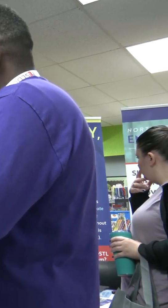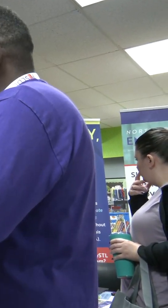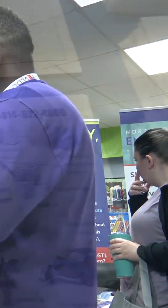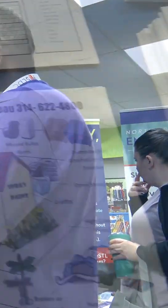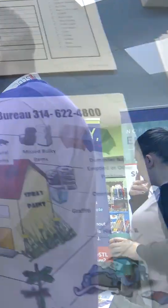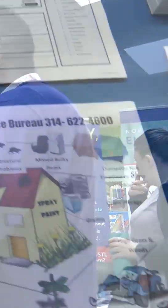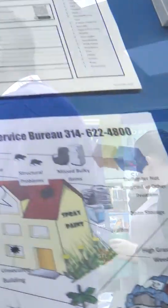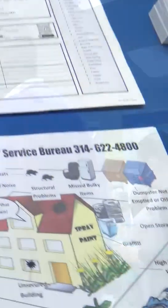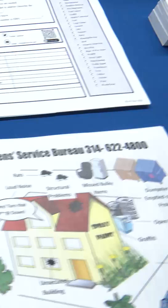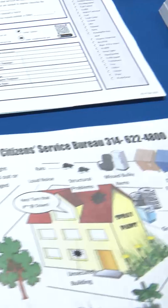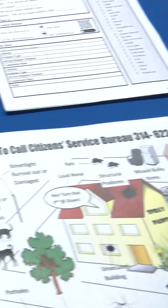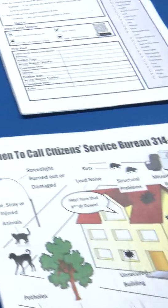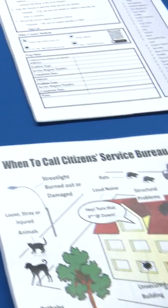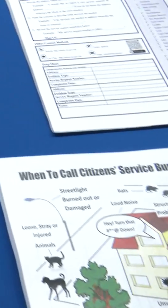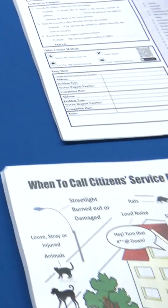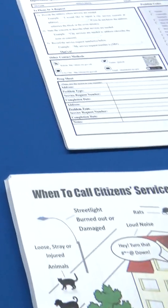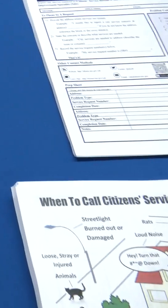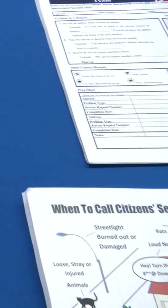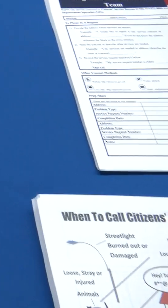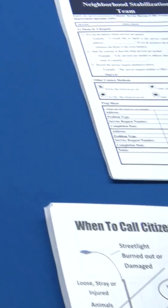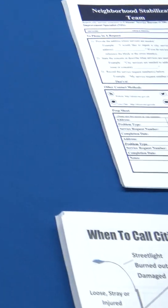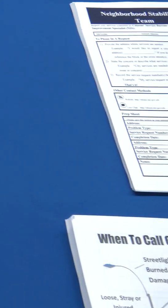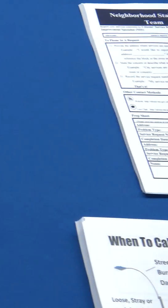want to stand up, we'll come to you. Raise your hand. There you go.